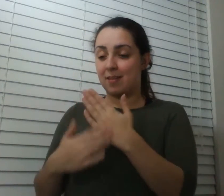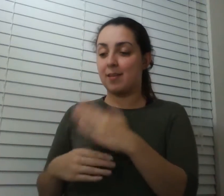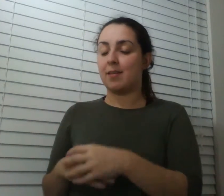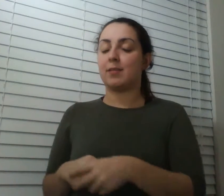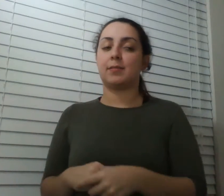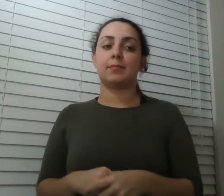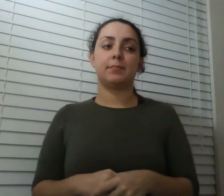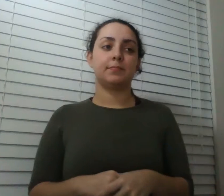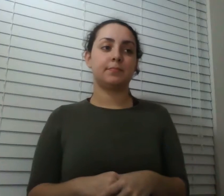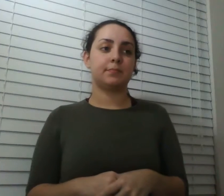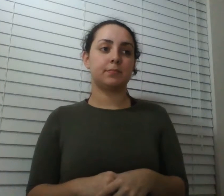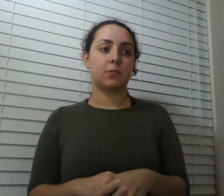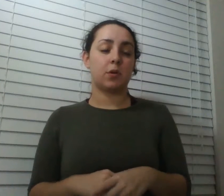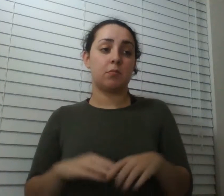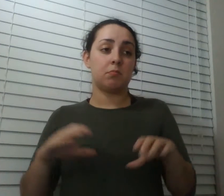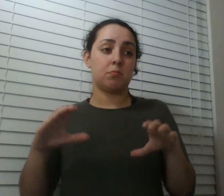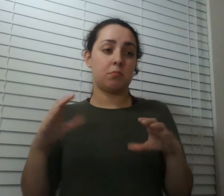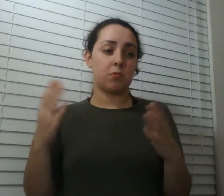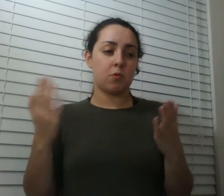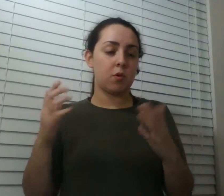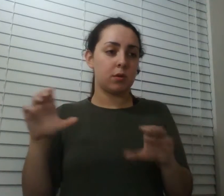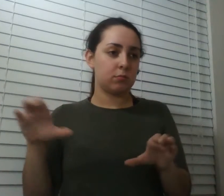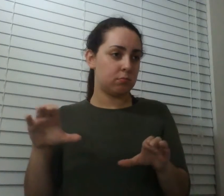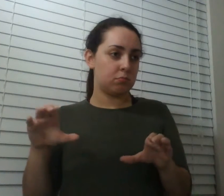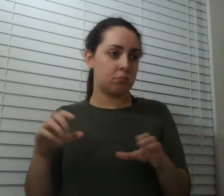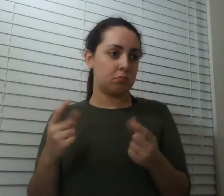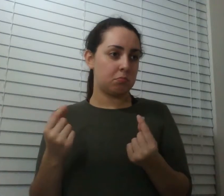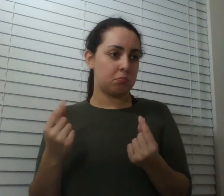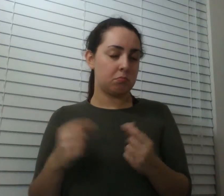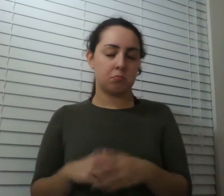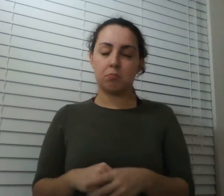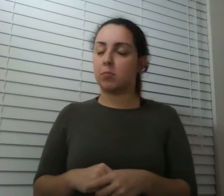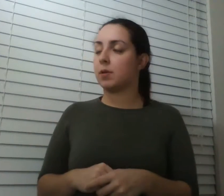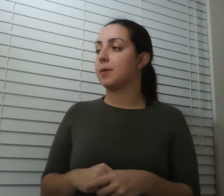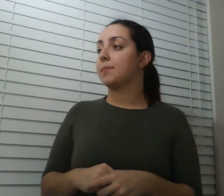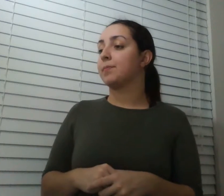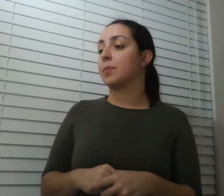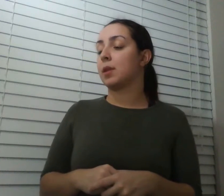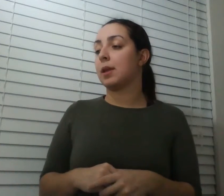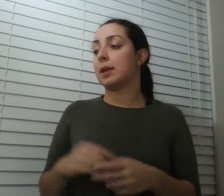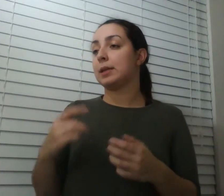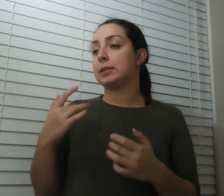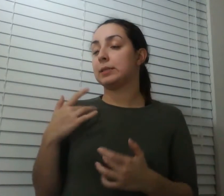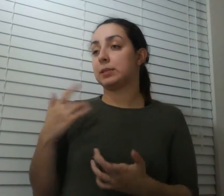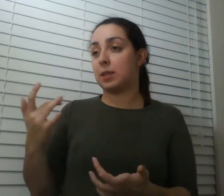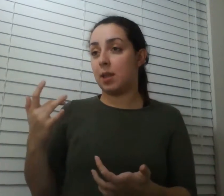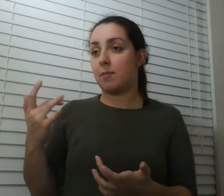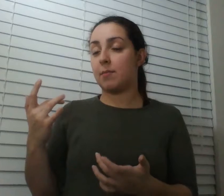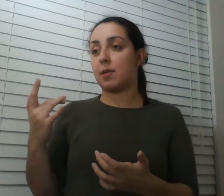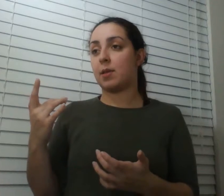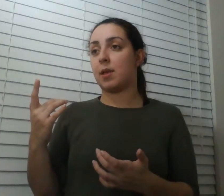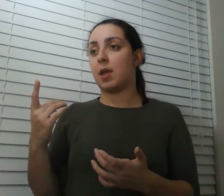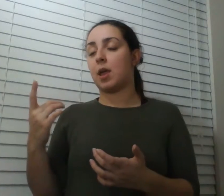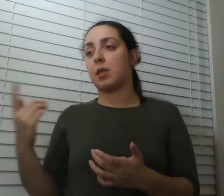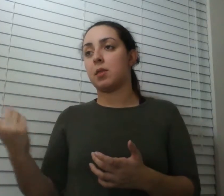what do these guys do it's so special well in normal improvisation people come onto the stage and they ask for something you're at a party